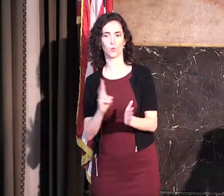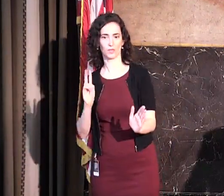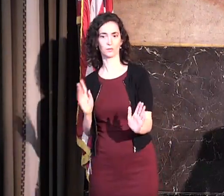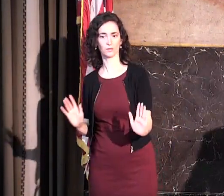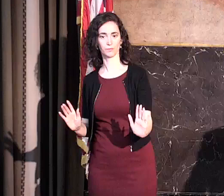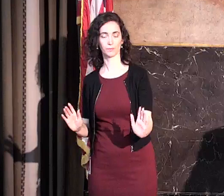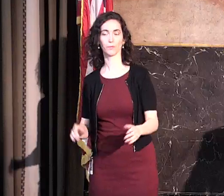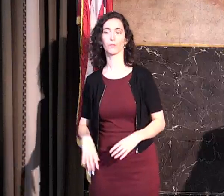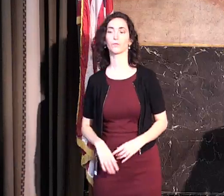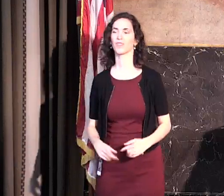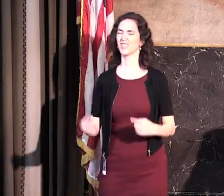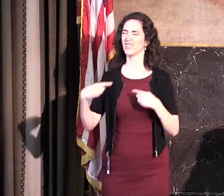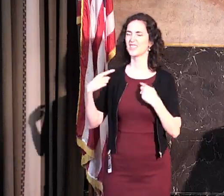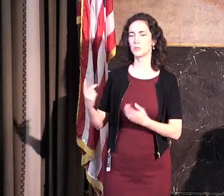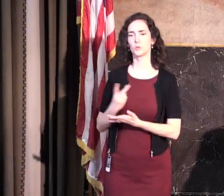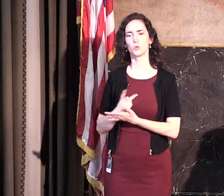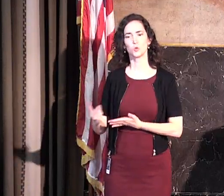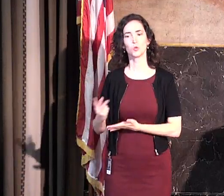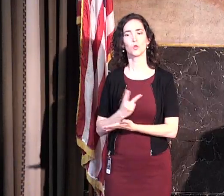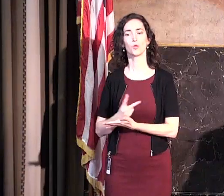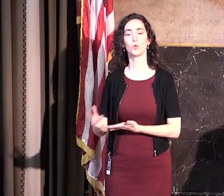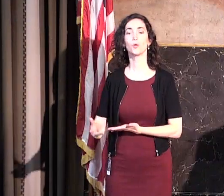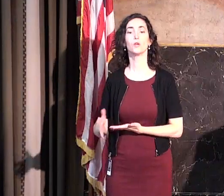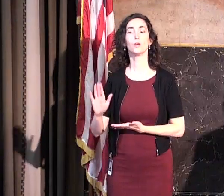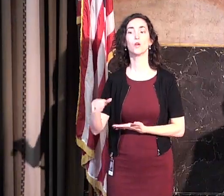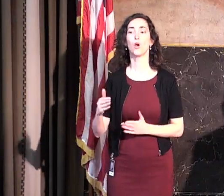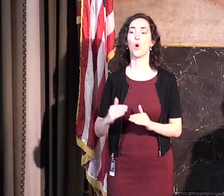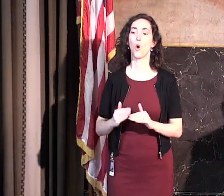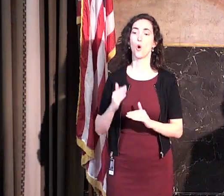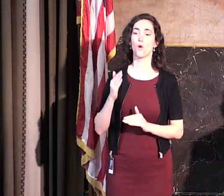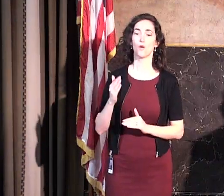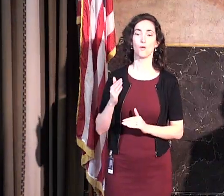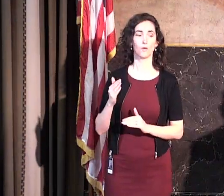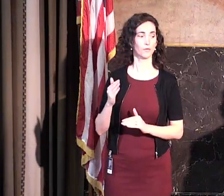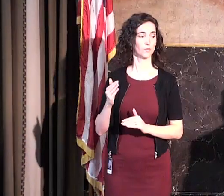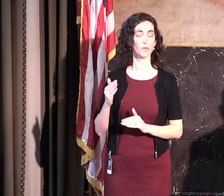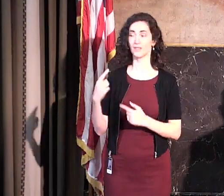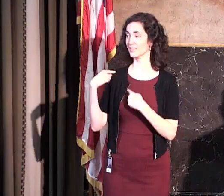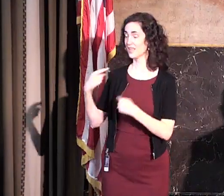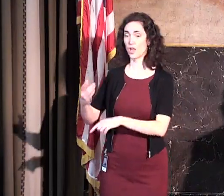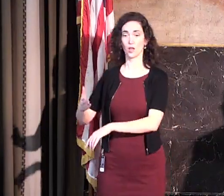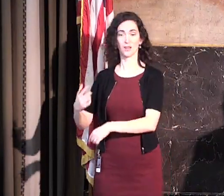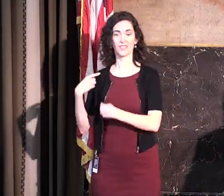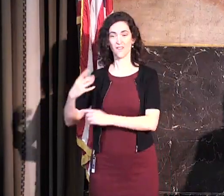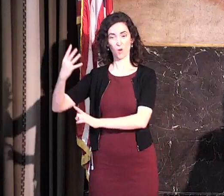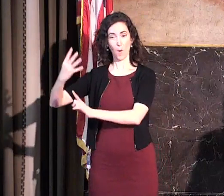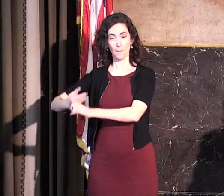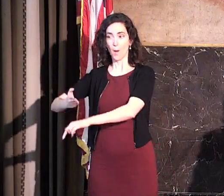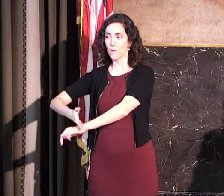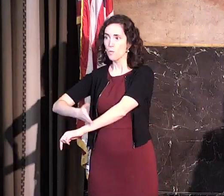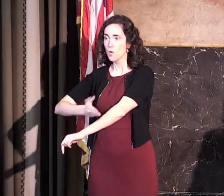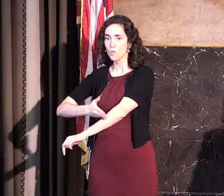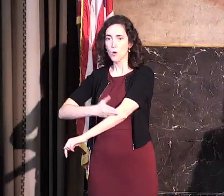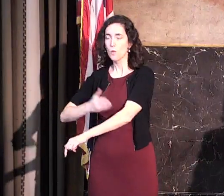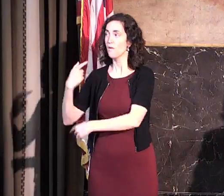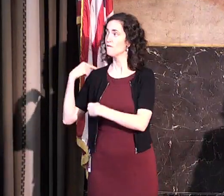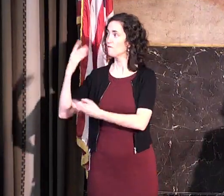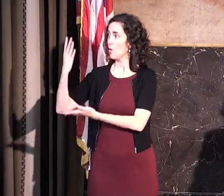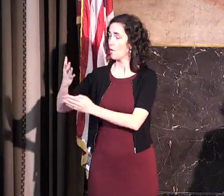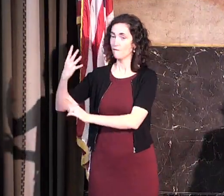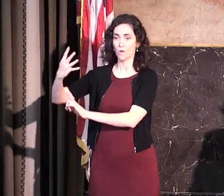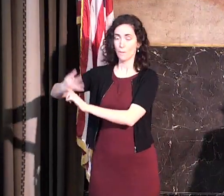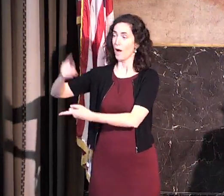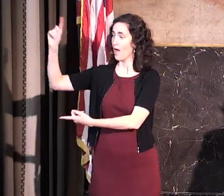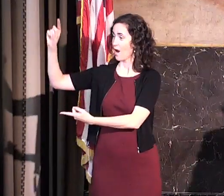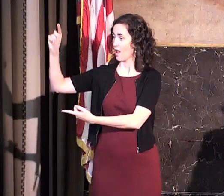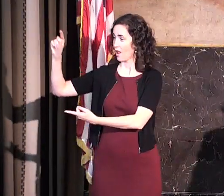Over the last 2 to 3 weeks, we have lost more than 4 months of progress in our hospitalization numbers. If you go back to